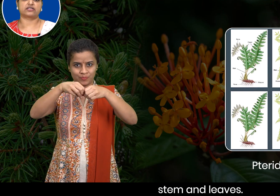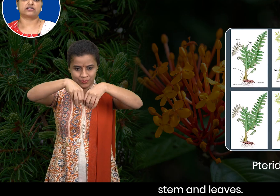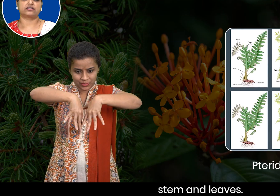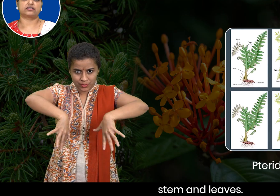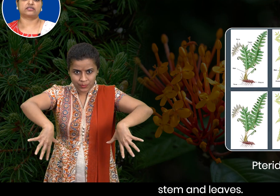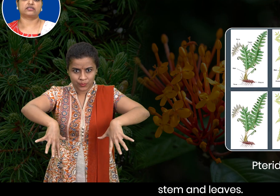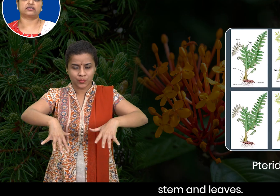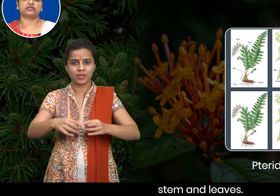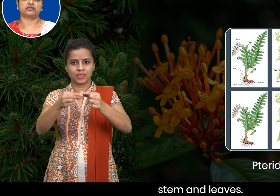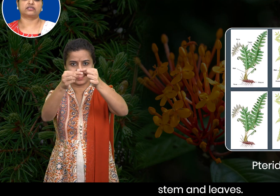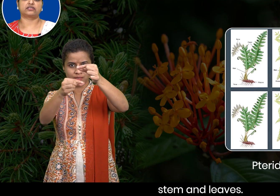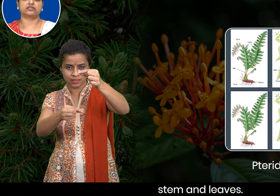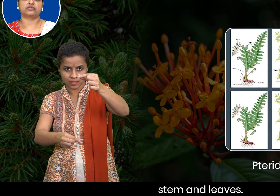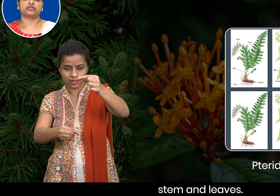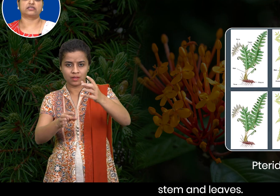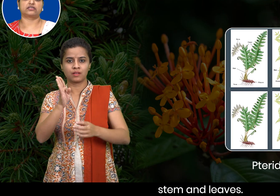leaves.